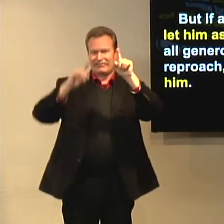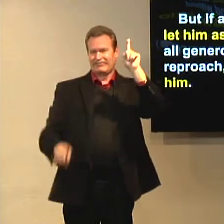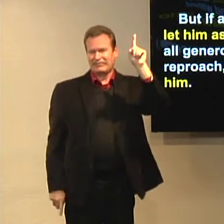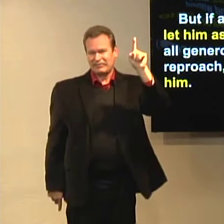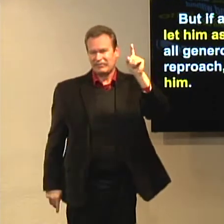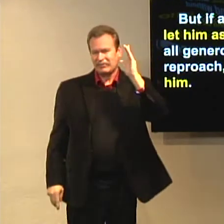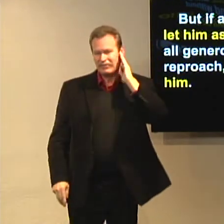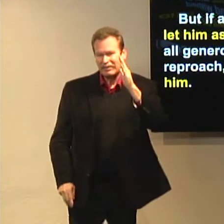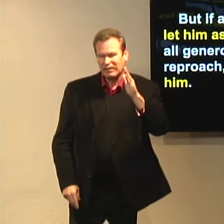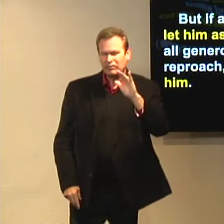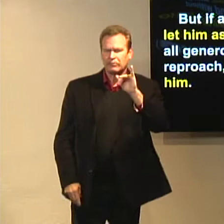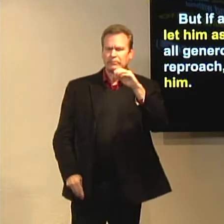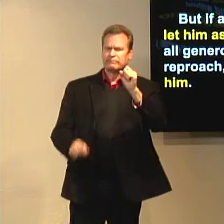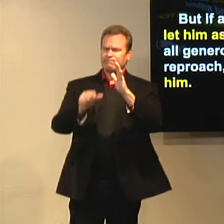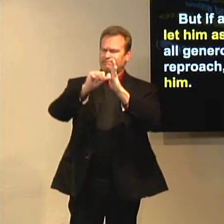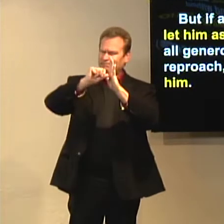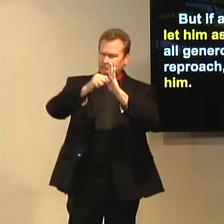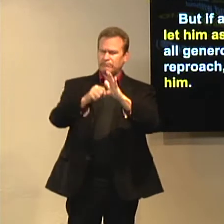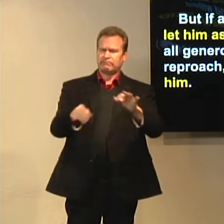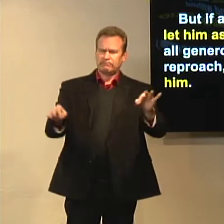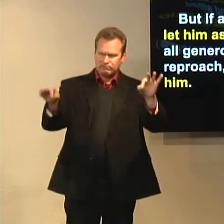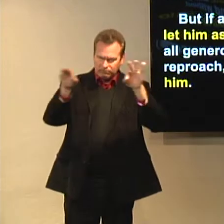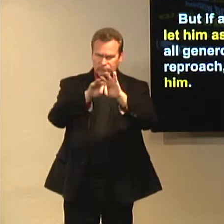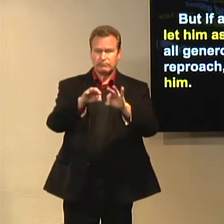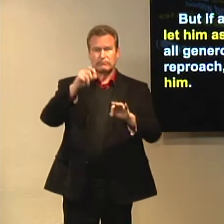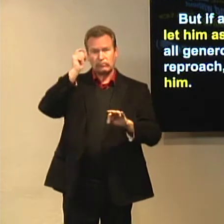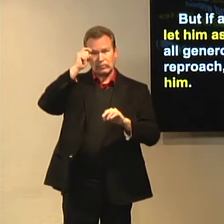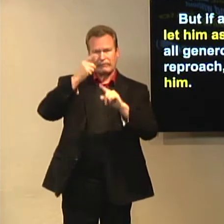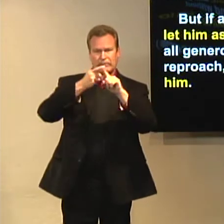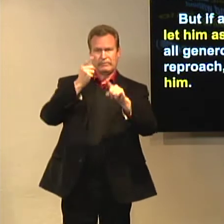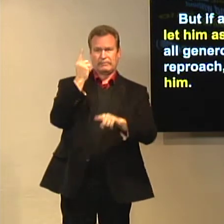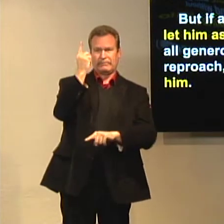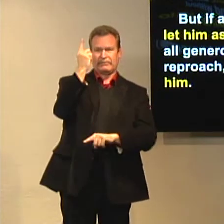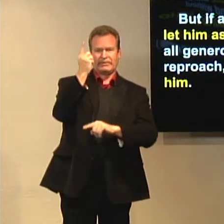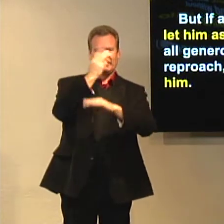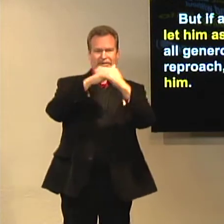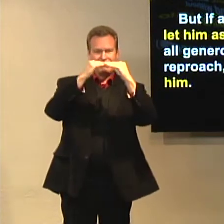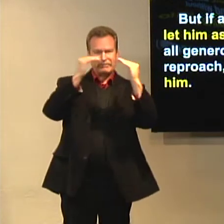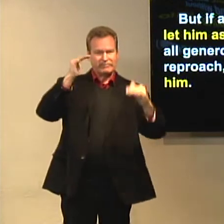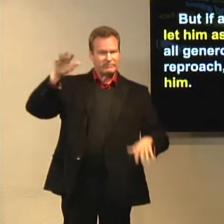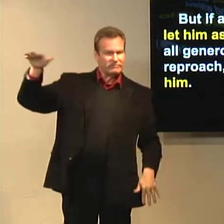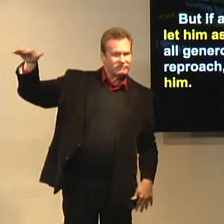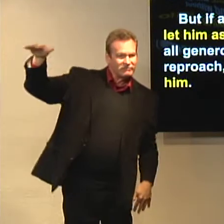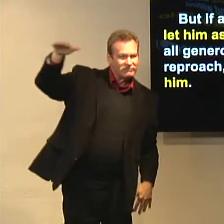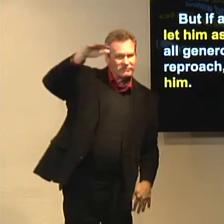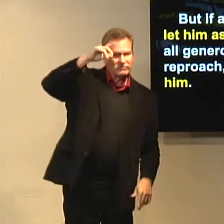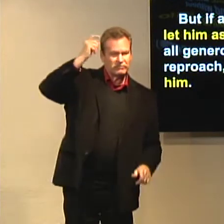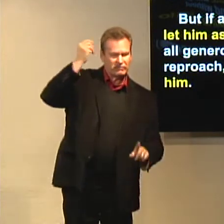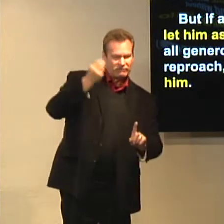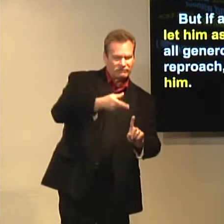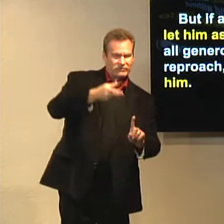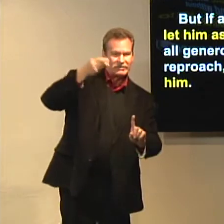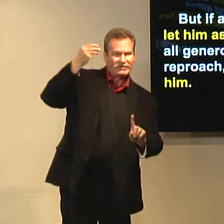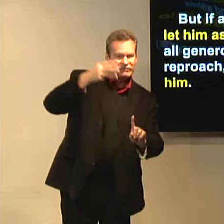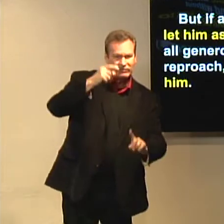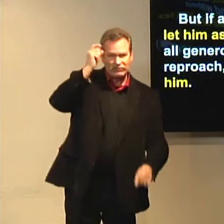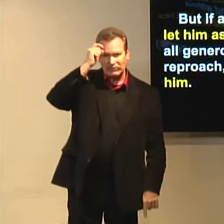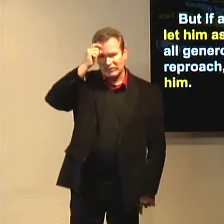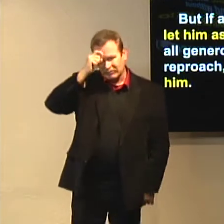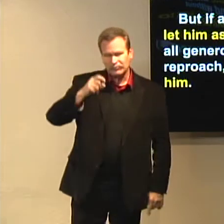to him from above. So James emphasizes this, and that wisdom is an important key in this verse here.